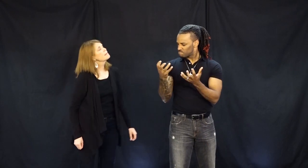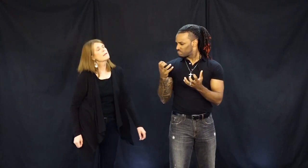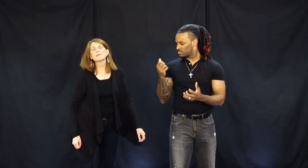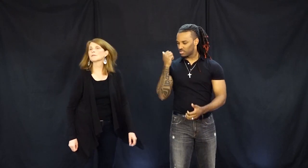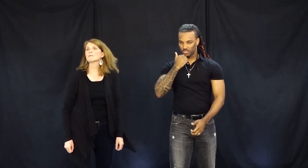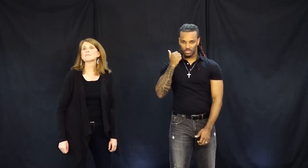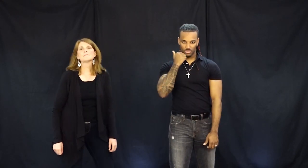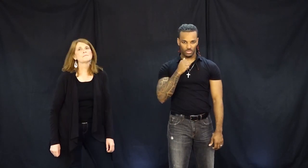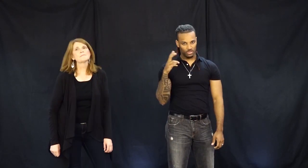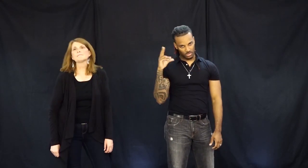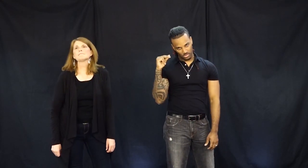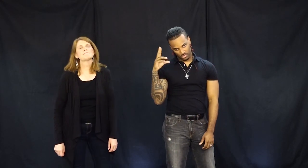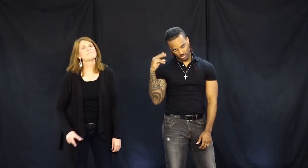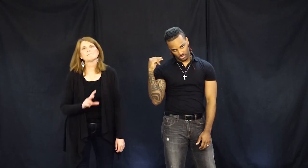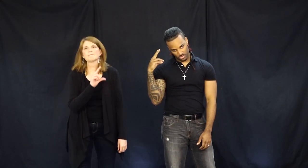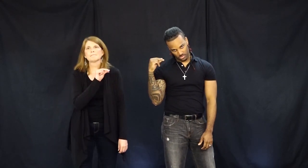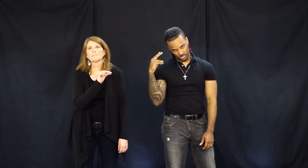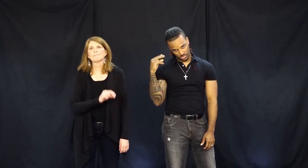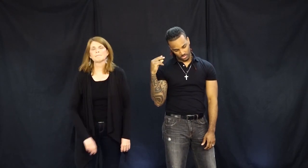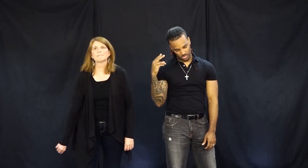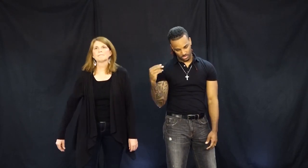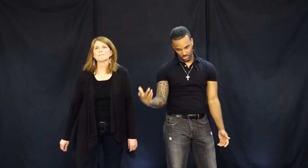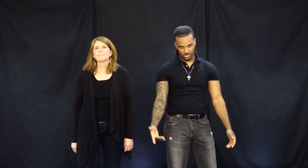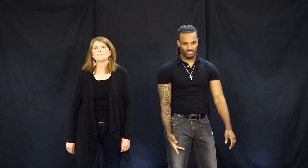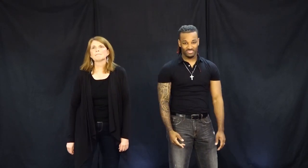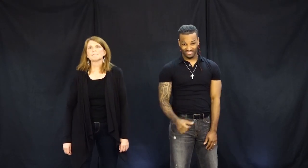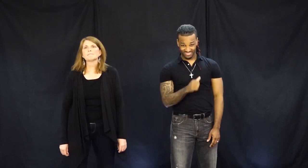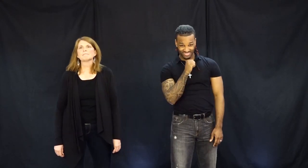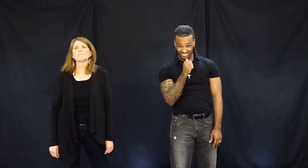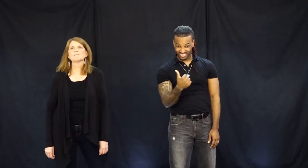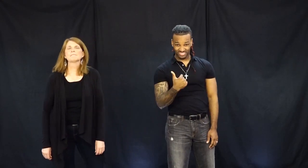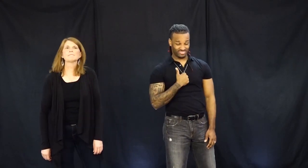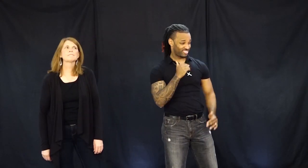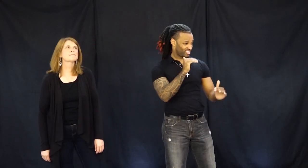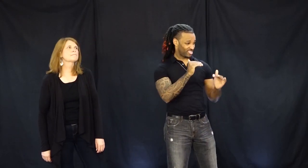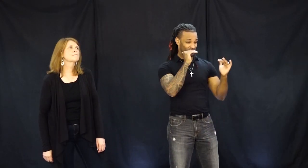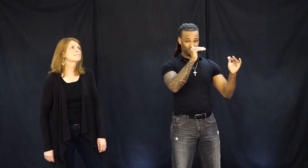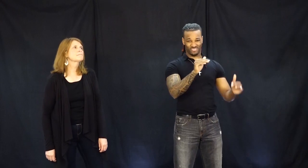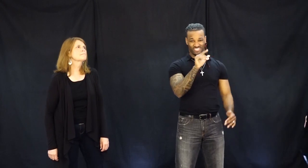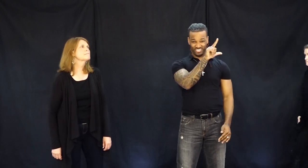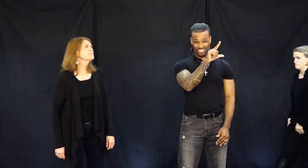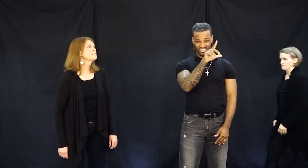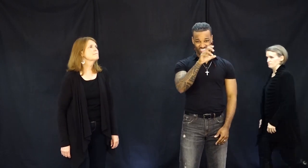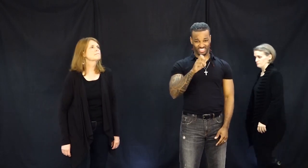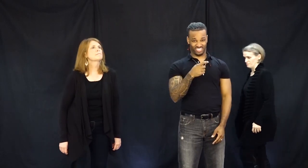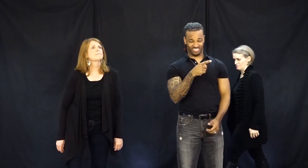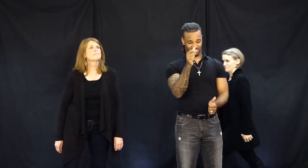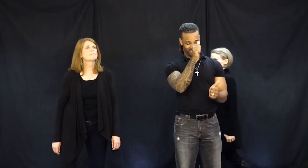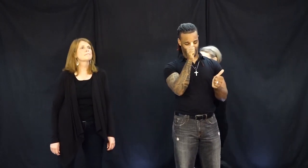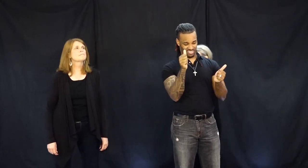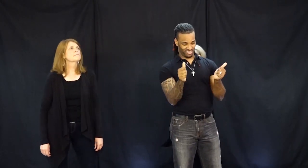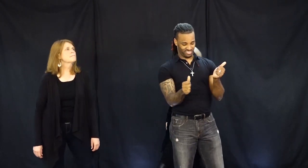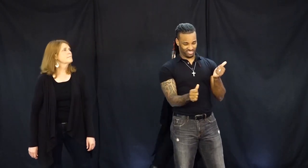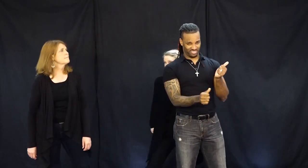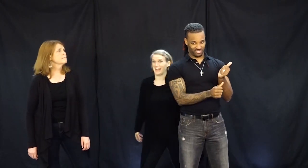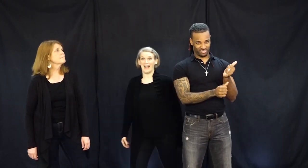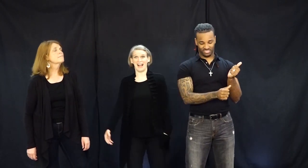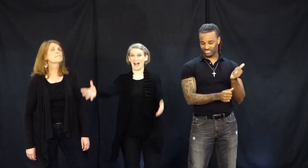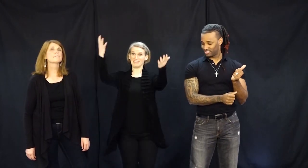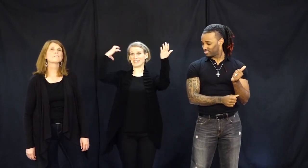And every day, no, he dismisses me out of hand. Instead of me, he promotes Charles Lee, makes him second in command. I'm a